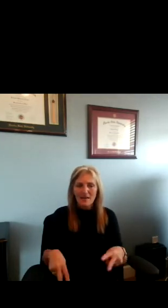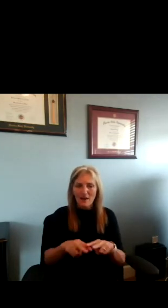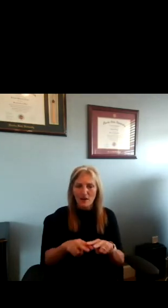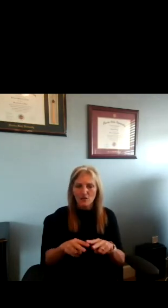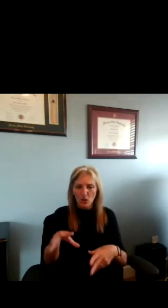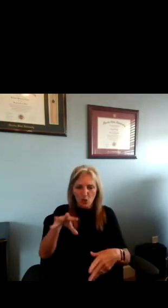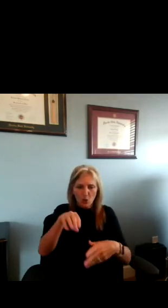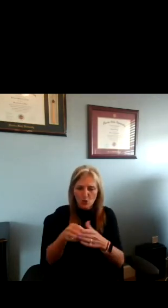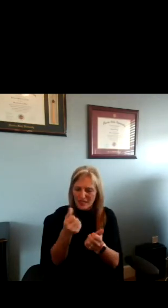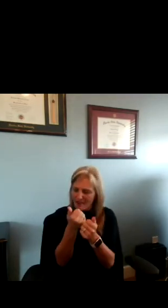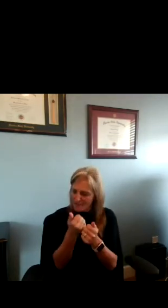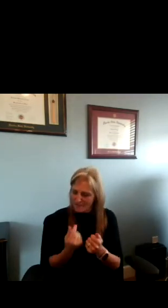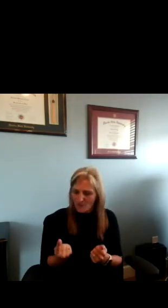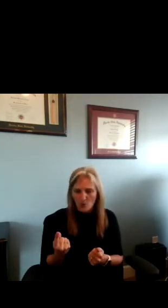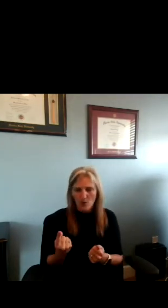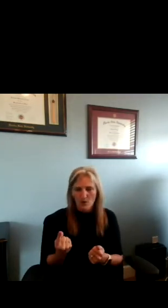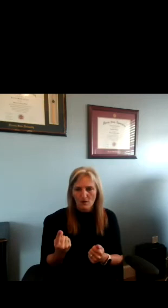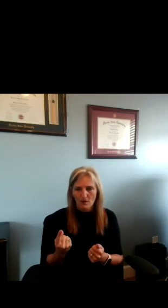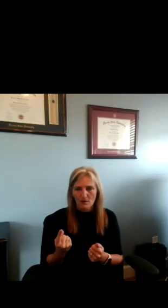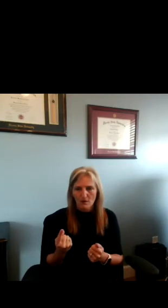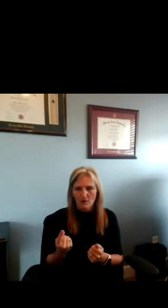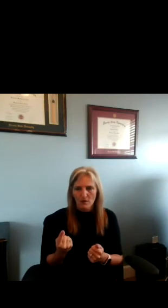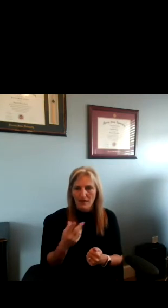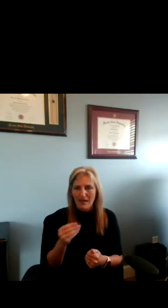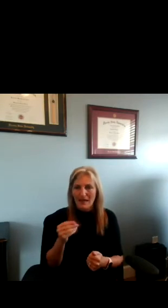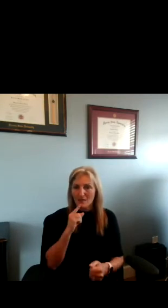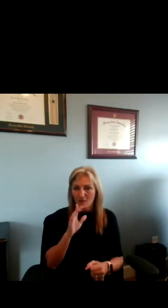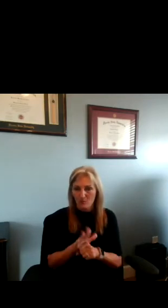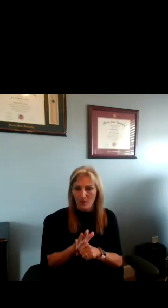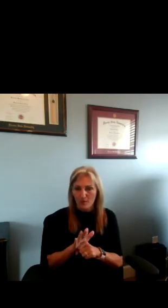includes everyone in its promise.